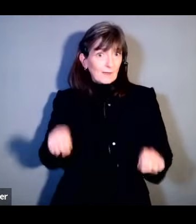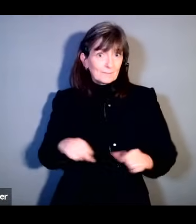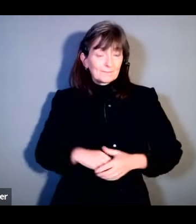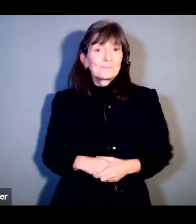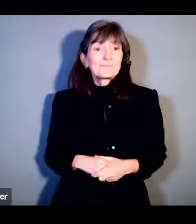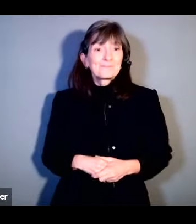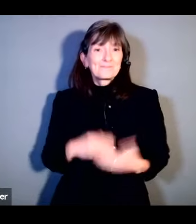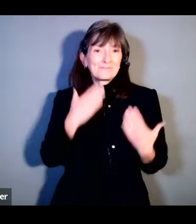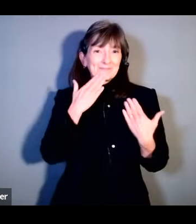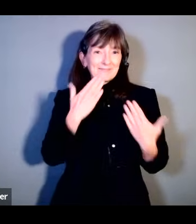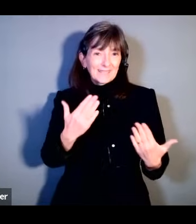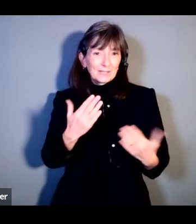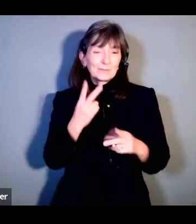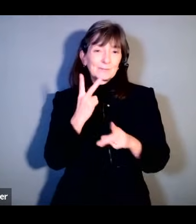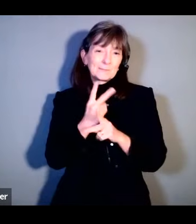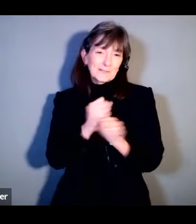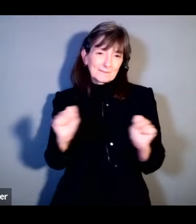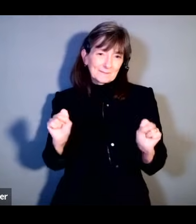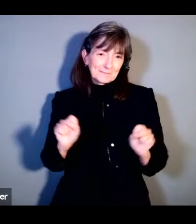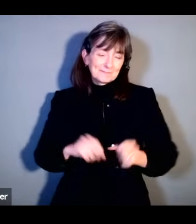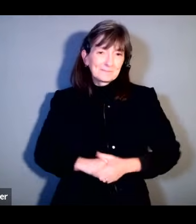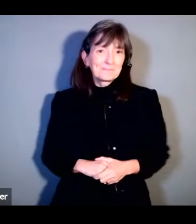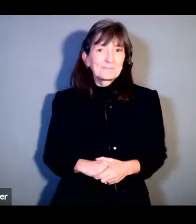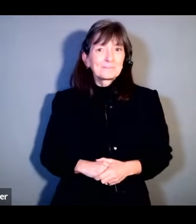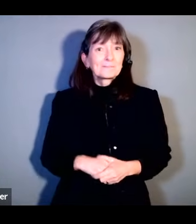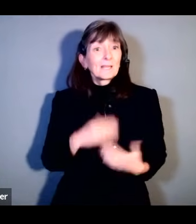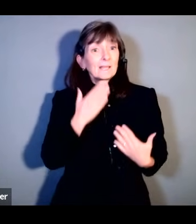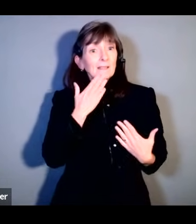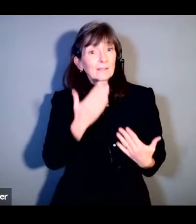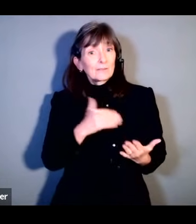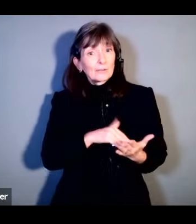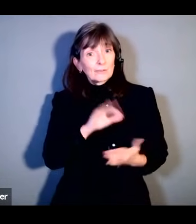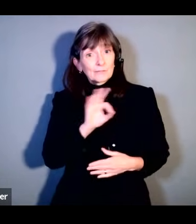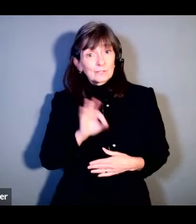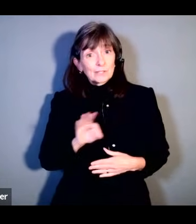thanks very much and stay safe. Thank